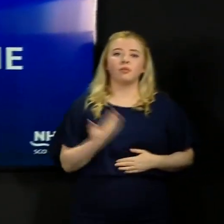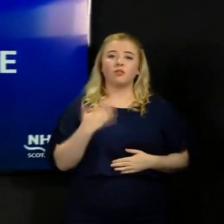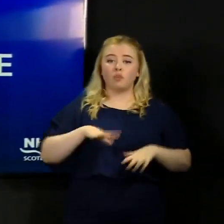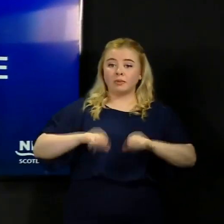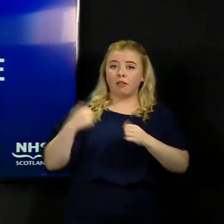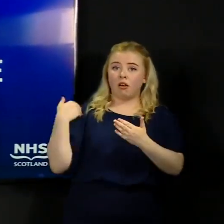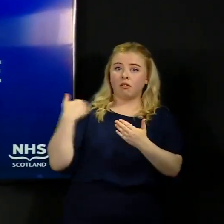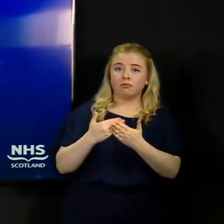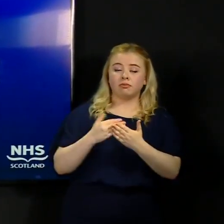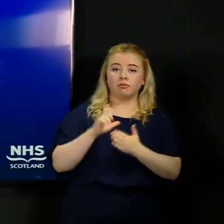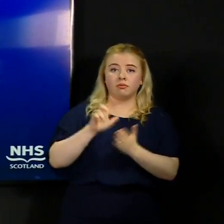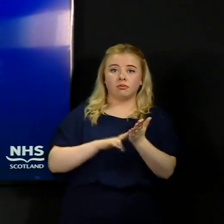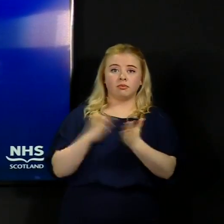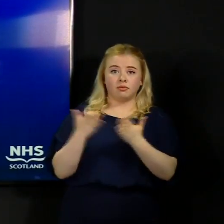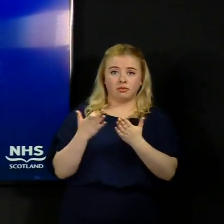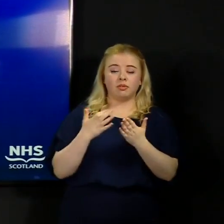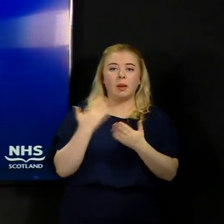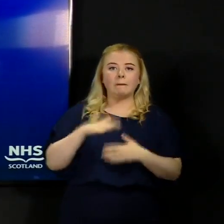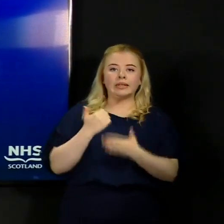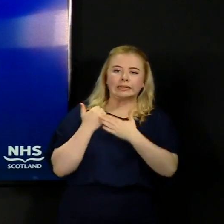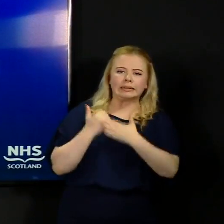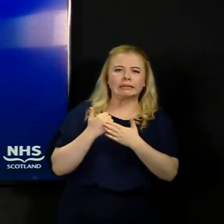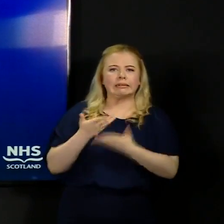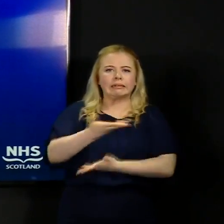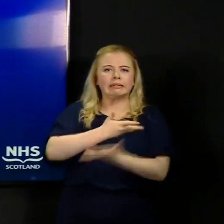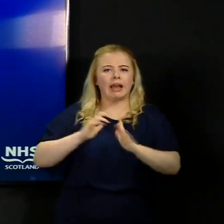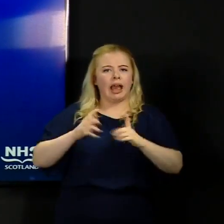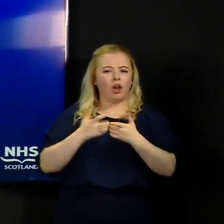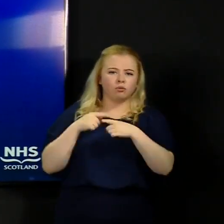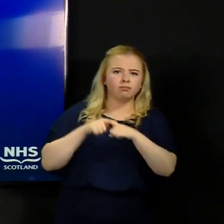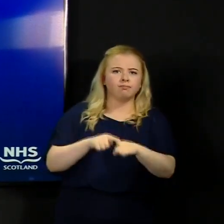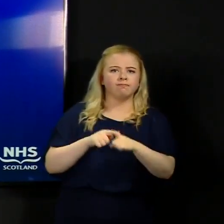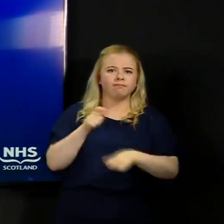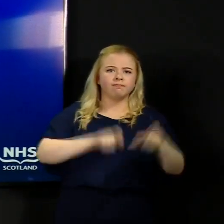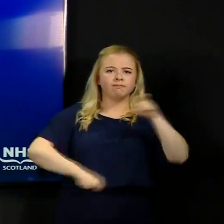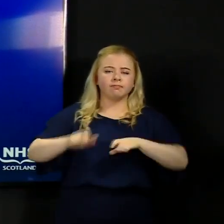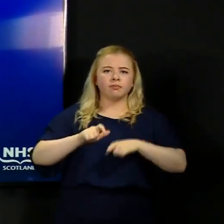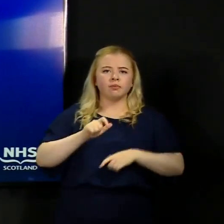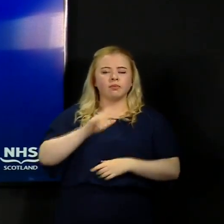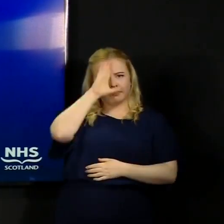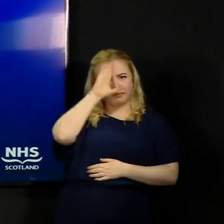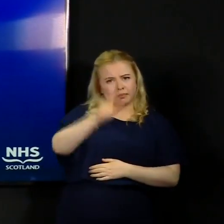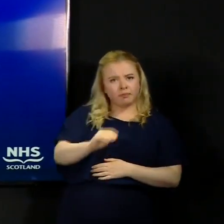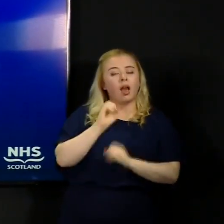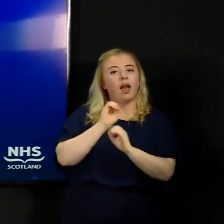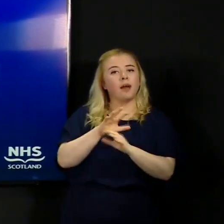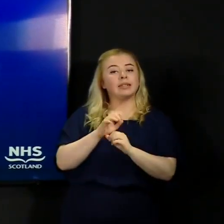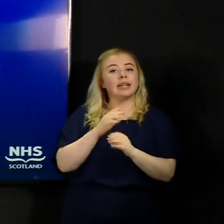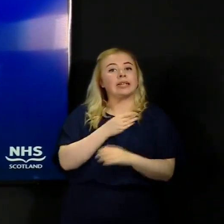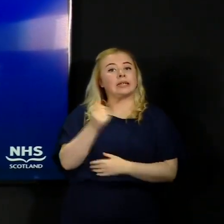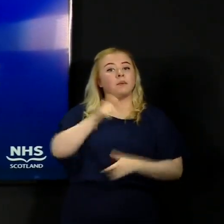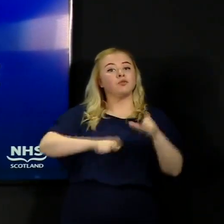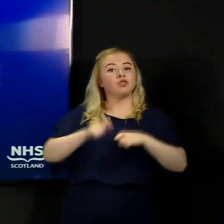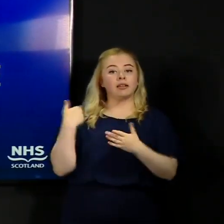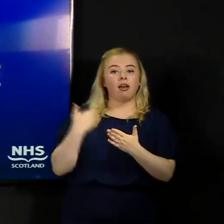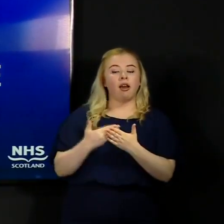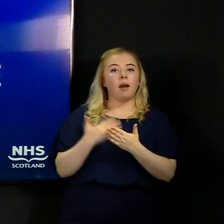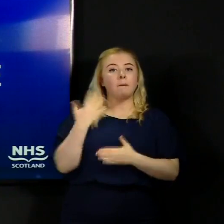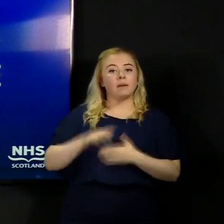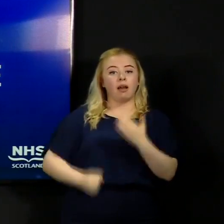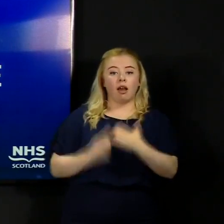the beginning of this pandemic, we've advised and discussed how we will follow the science I wanted to give you just a brief update on some of the research that is helping